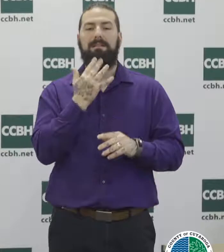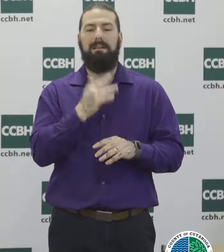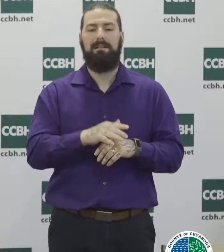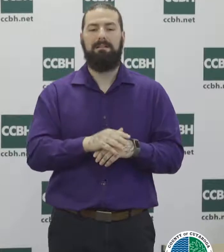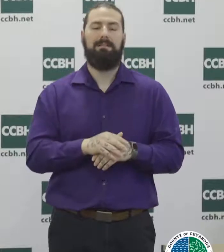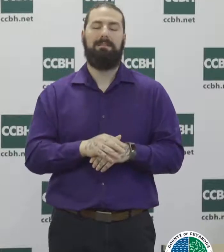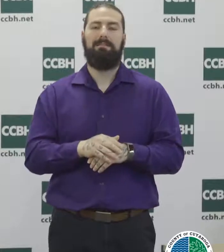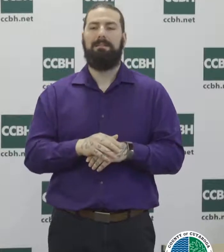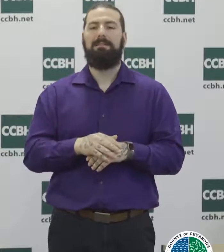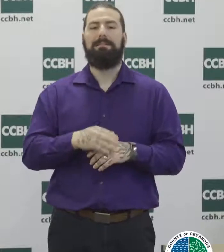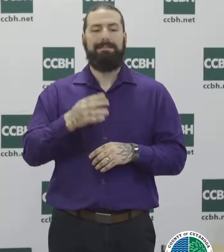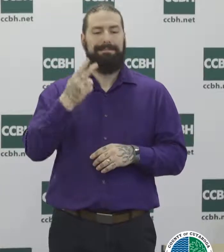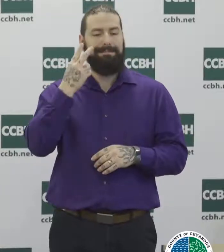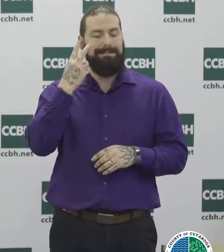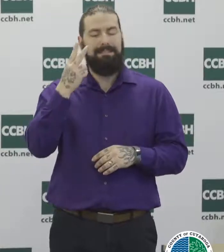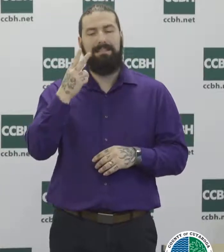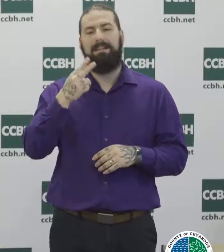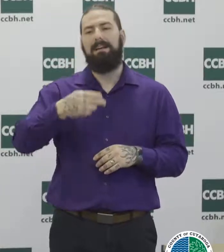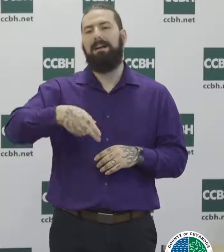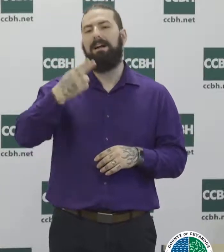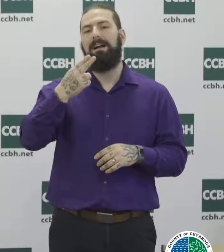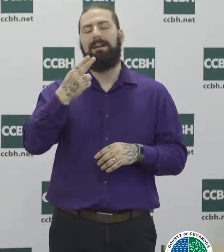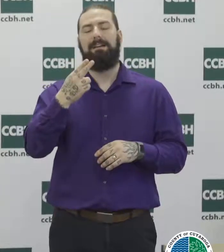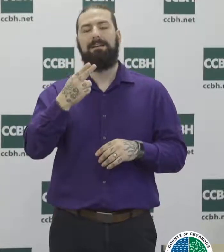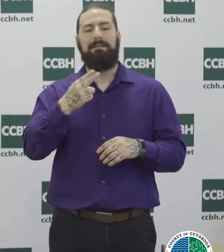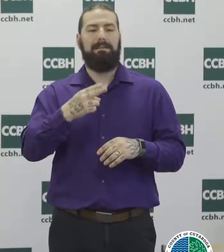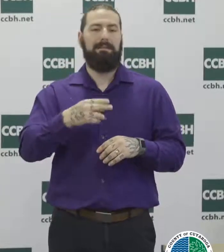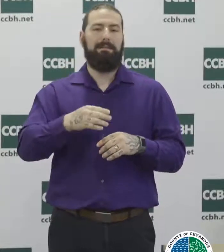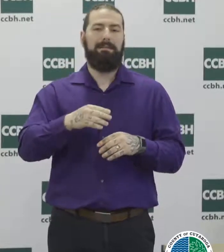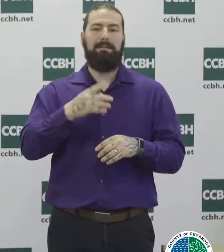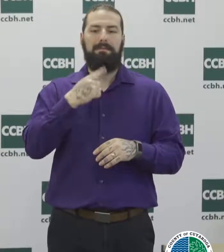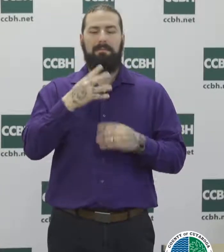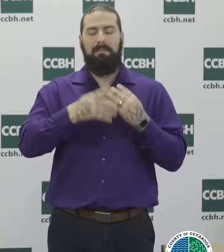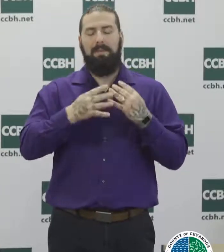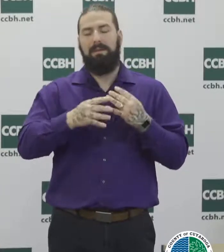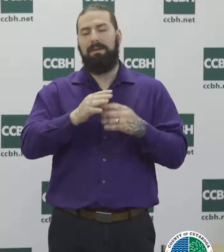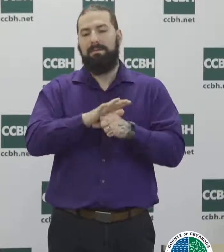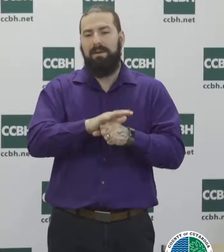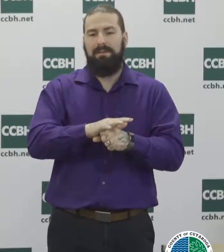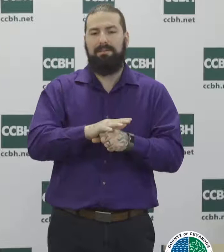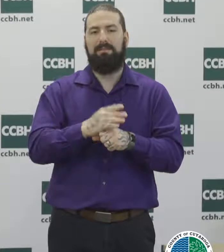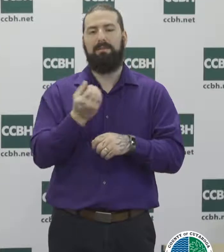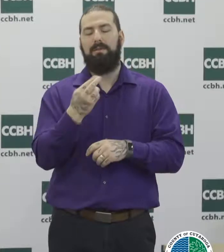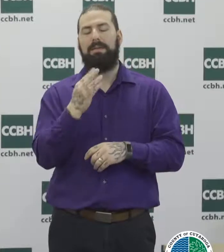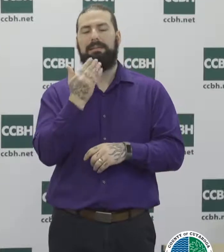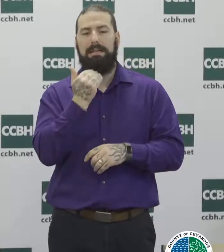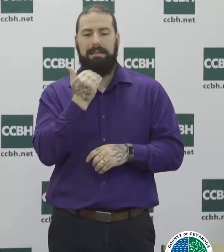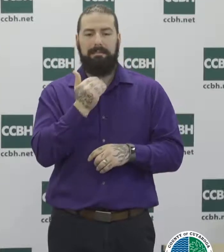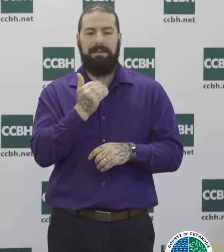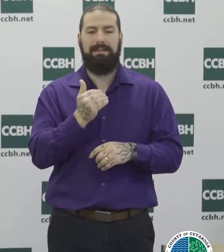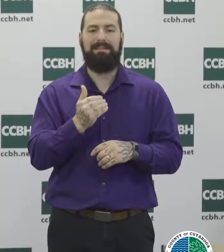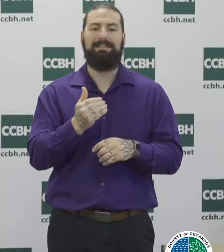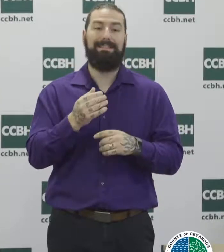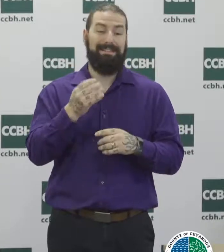pressure, and diabetes are at more severe risk of illness from COVID-19.